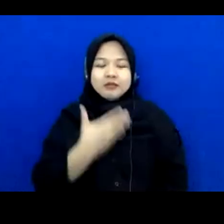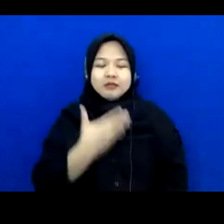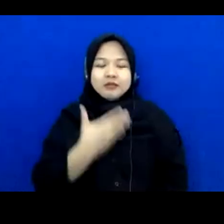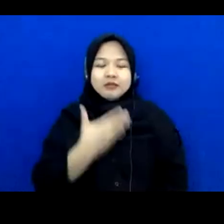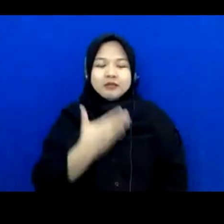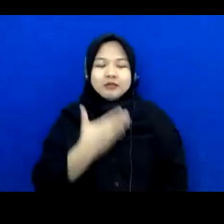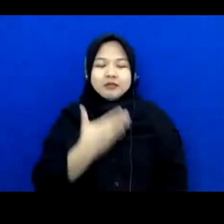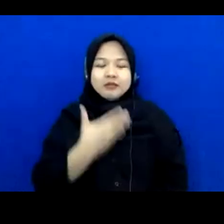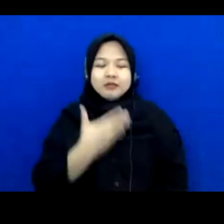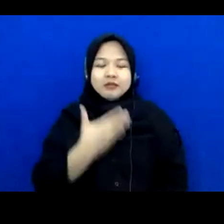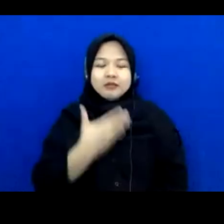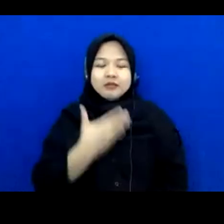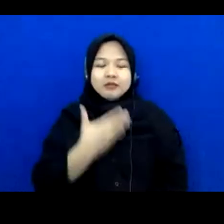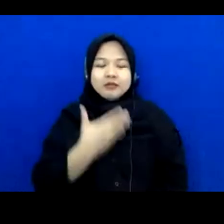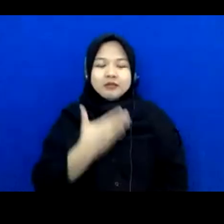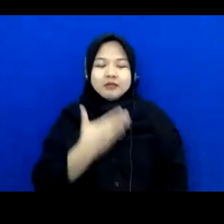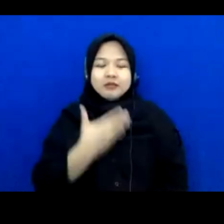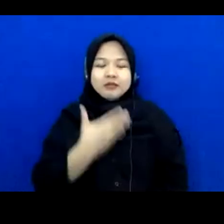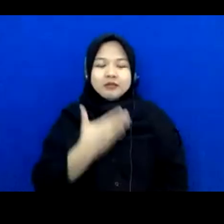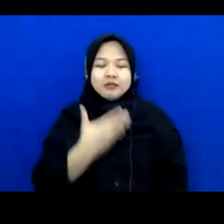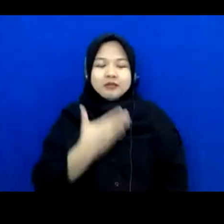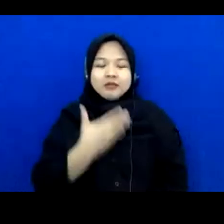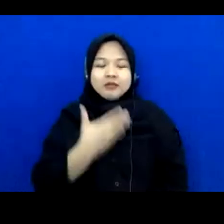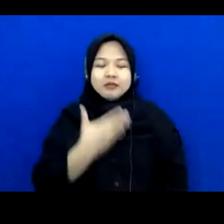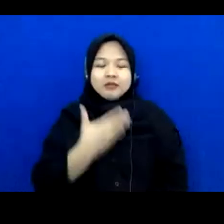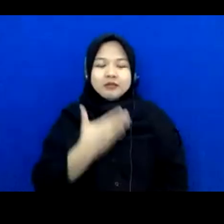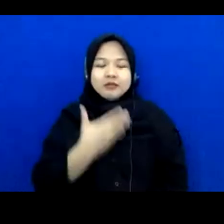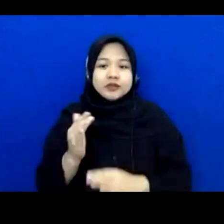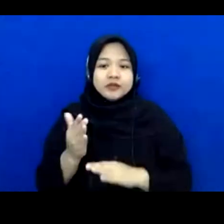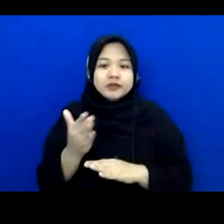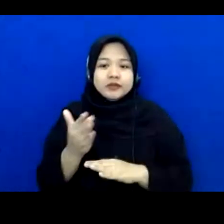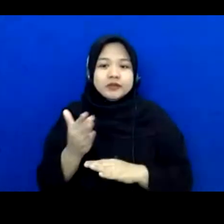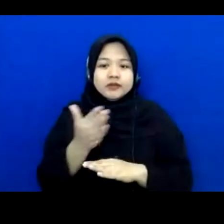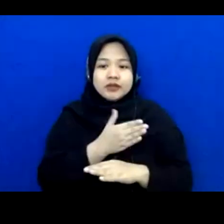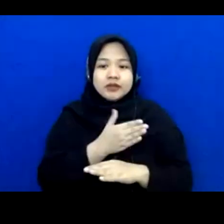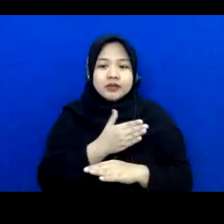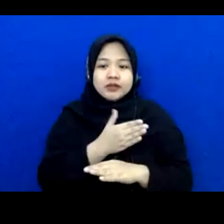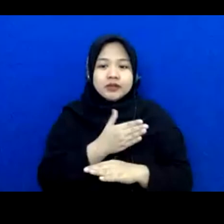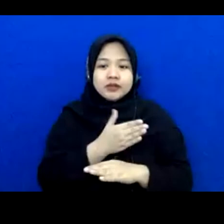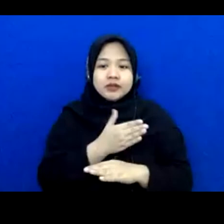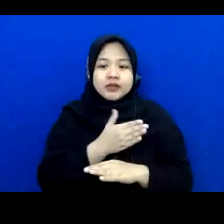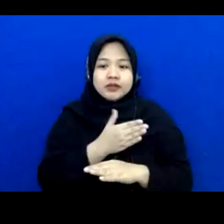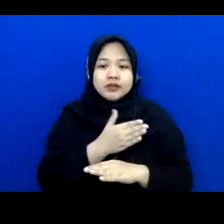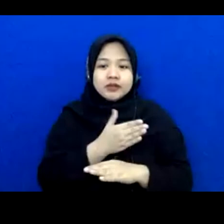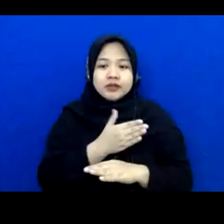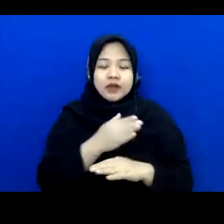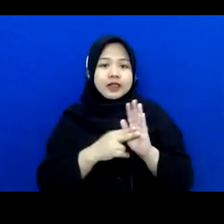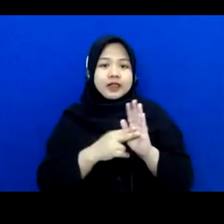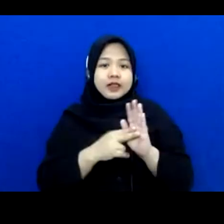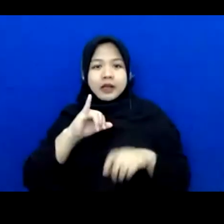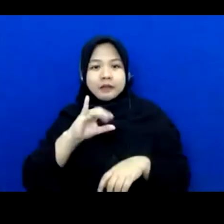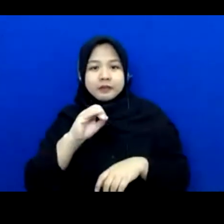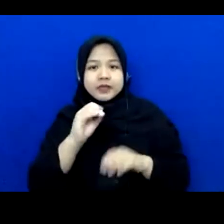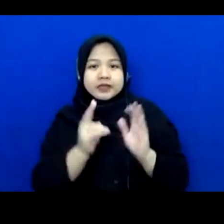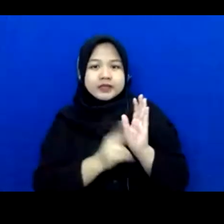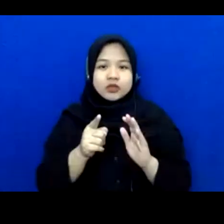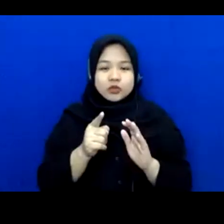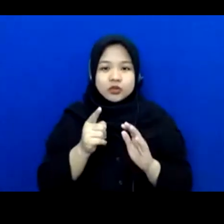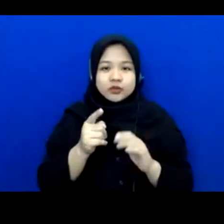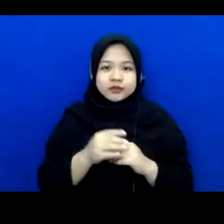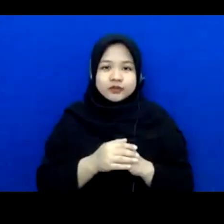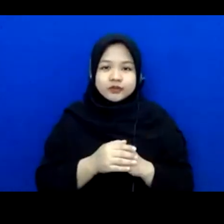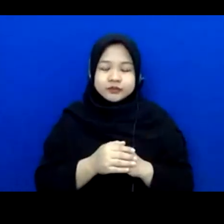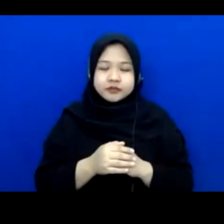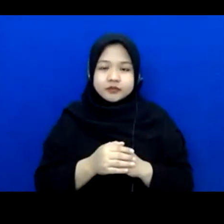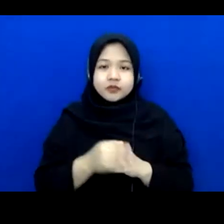of Alina Vision. So Alina's mission is to develop a network of sustainable eye centres in underserved